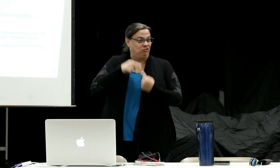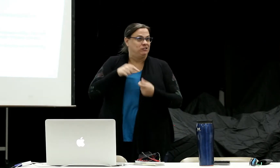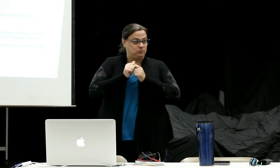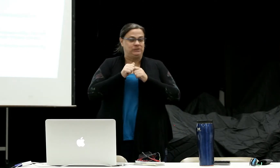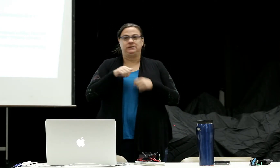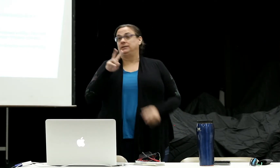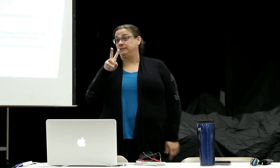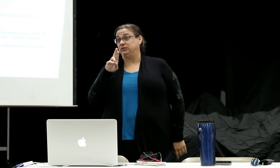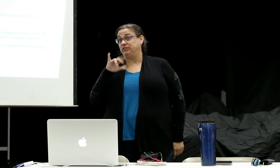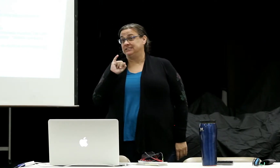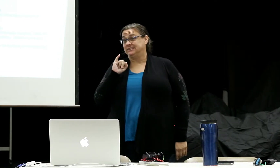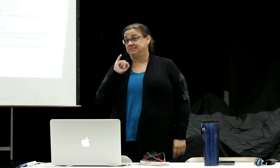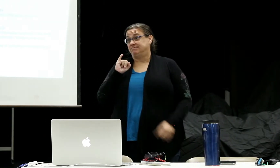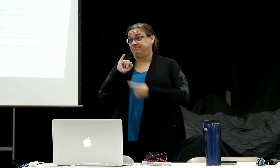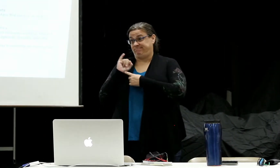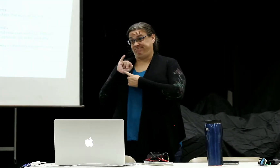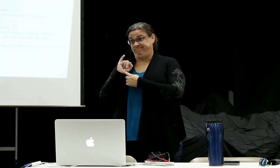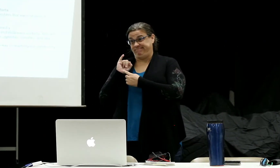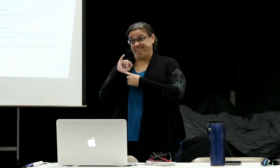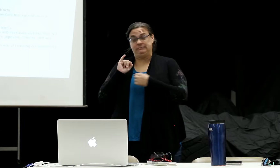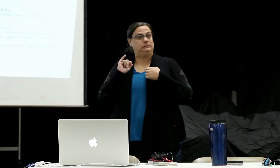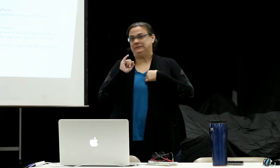staff have been struggling with VRI as well.